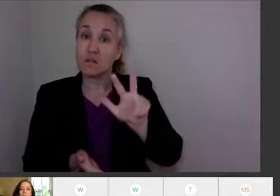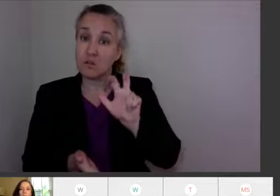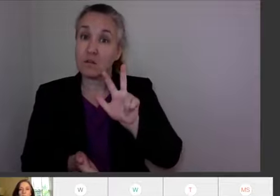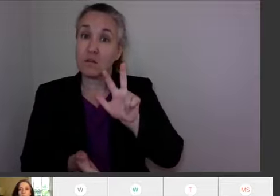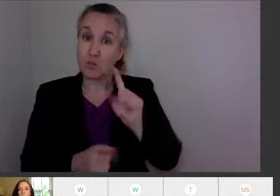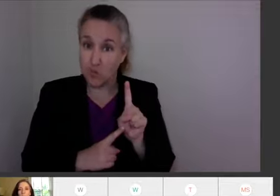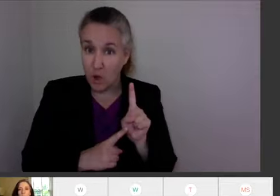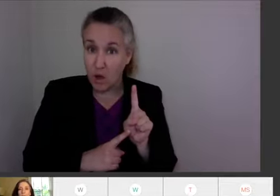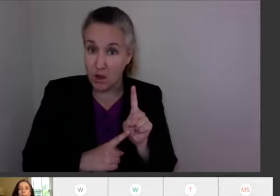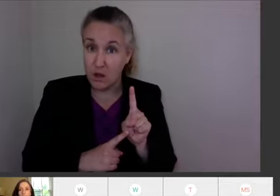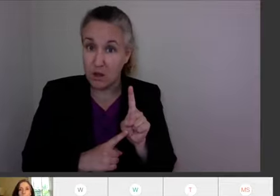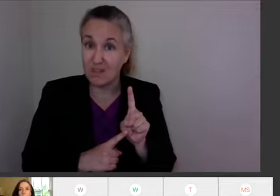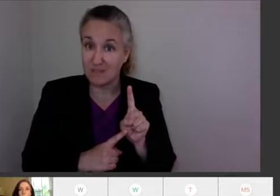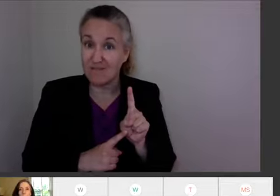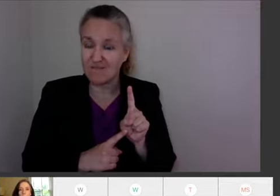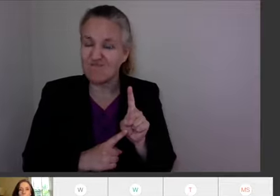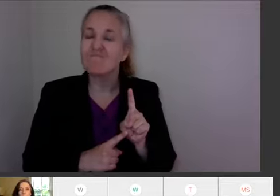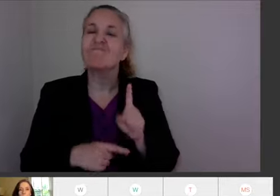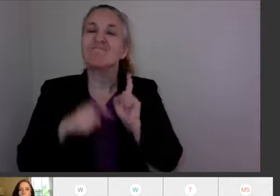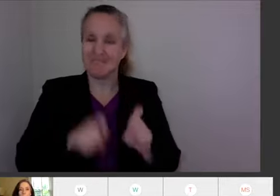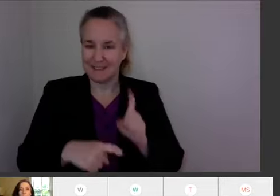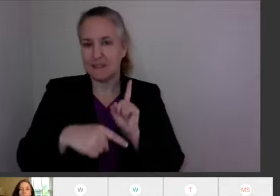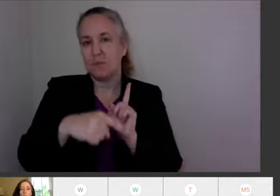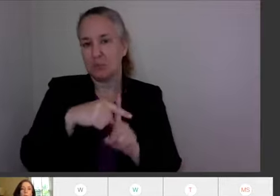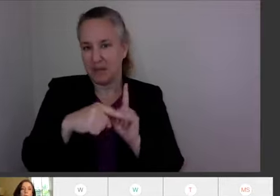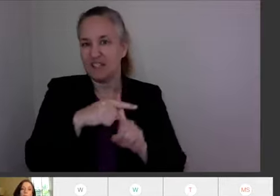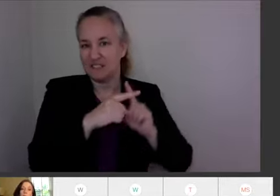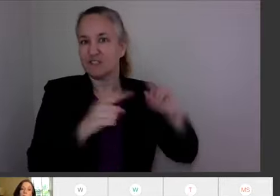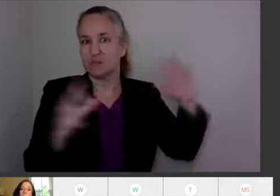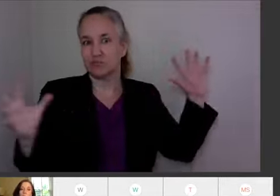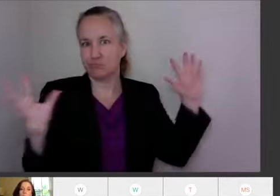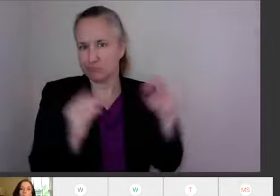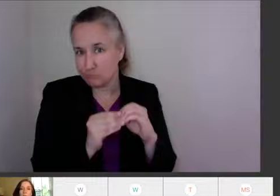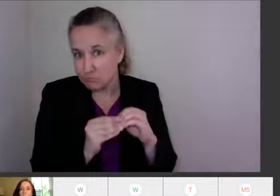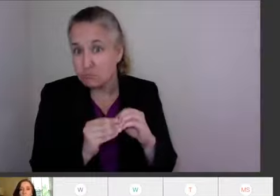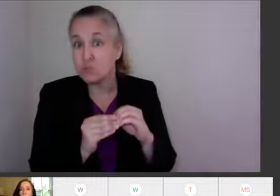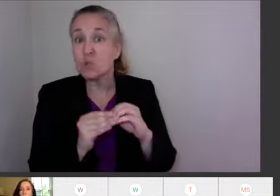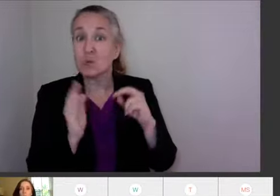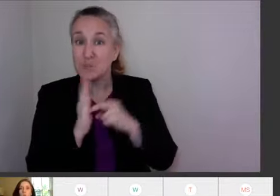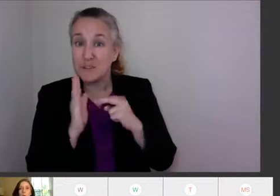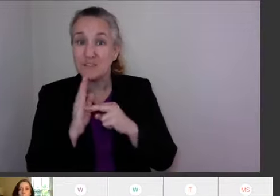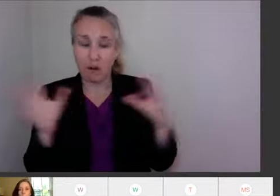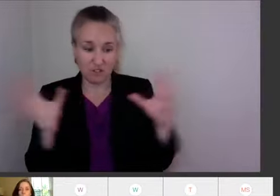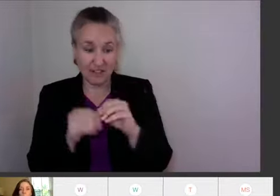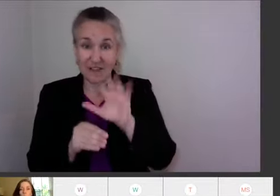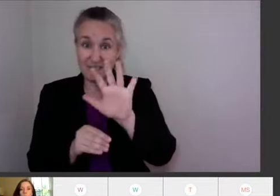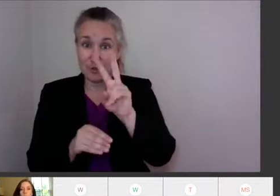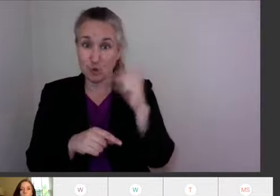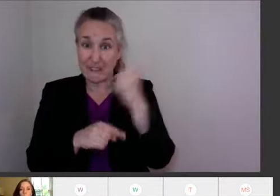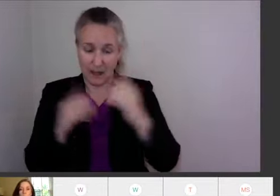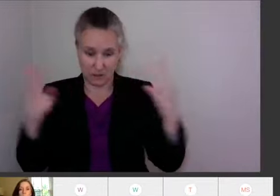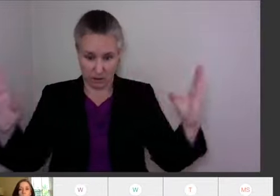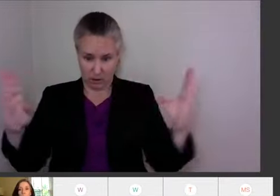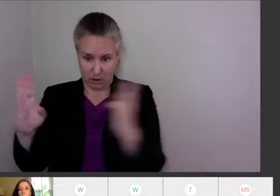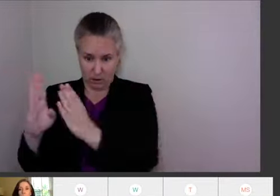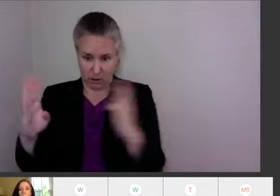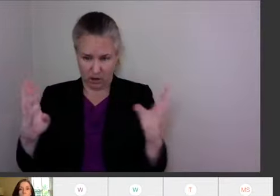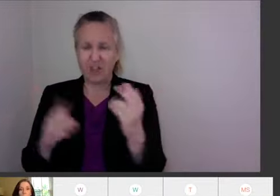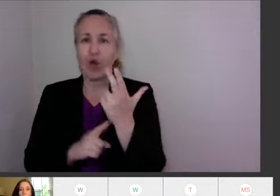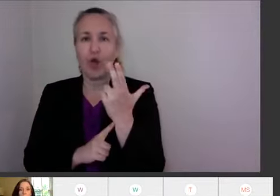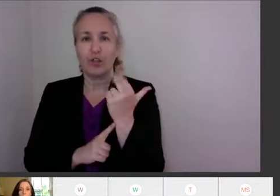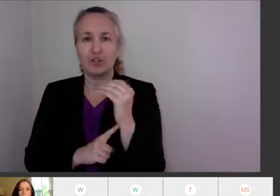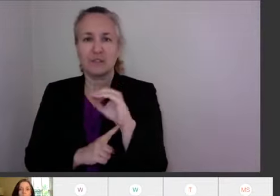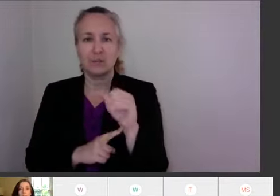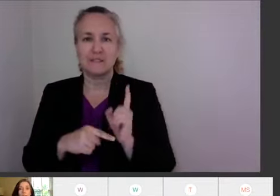1,331 of these individuals have tested positive. So for 52 days of testing, overall, we're running